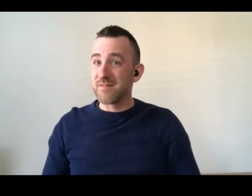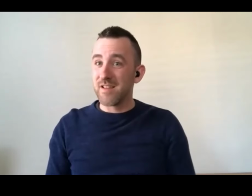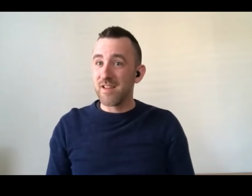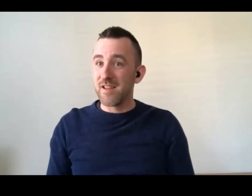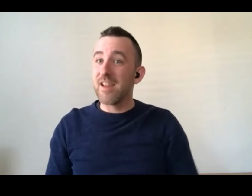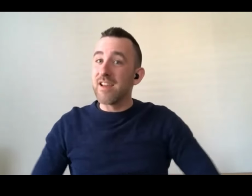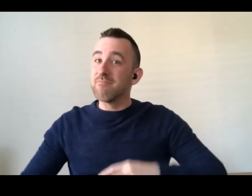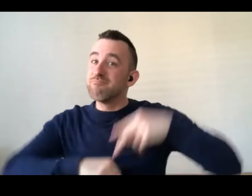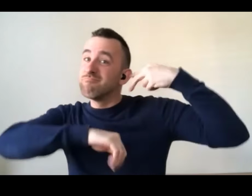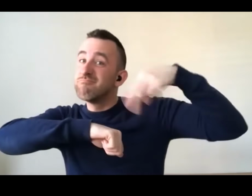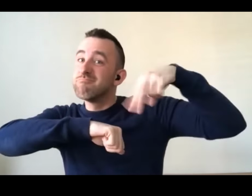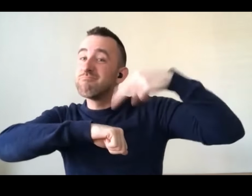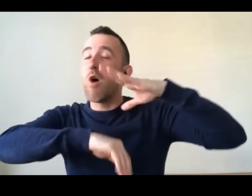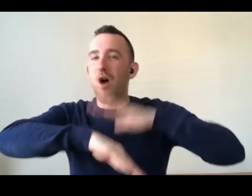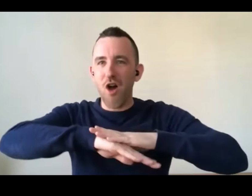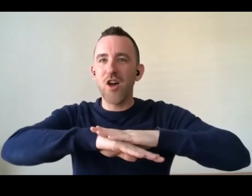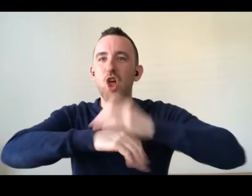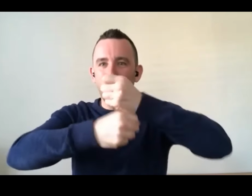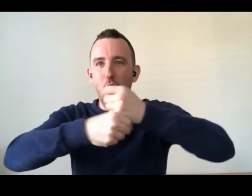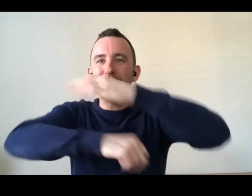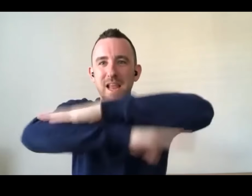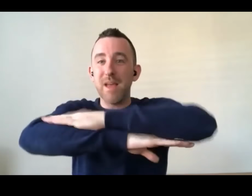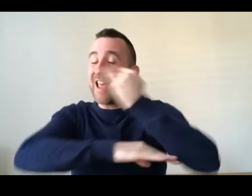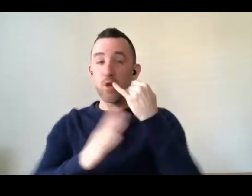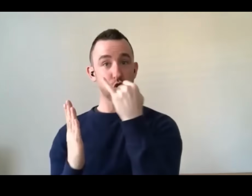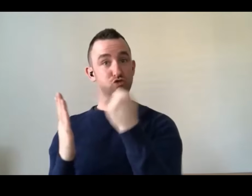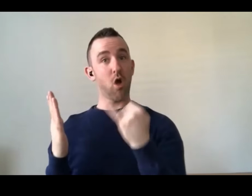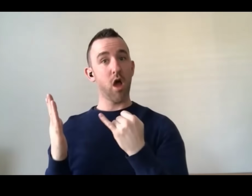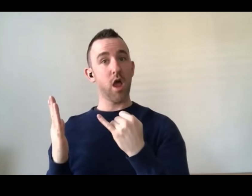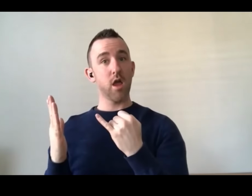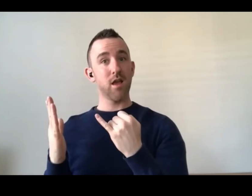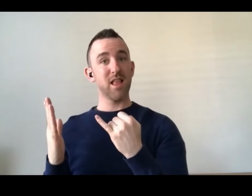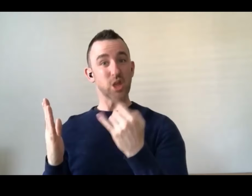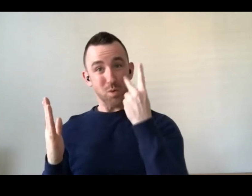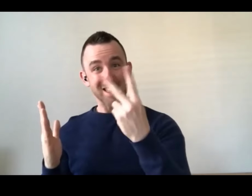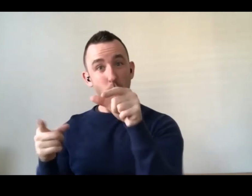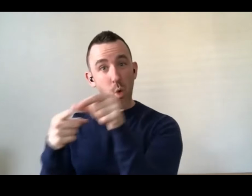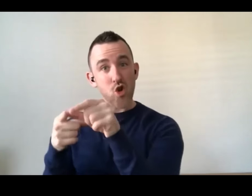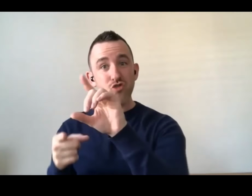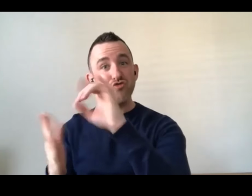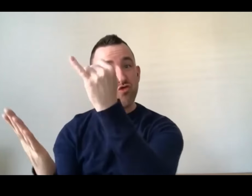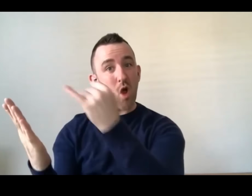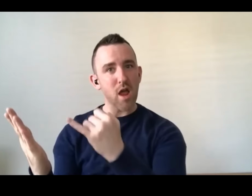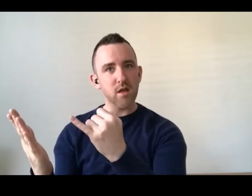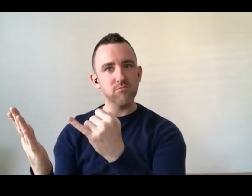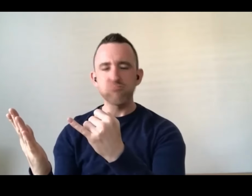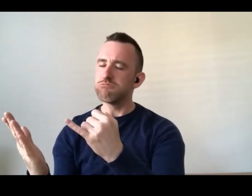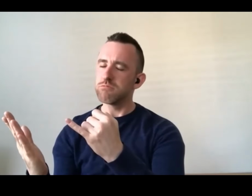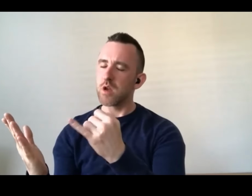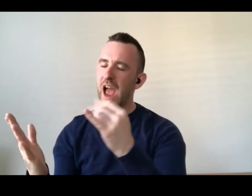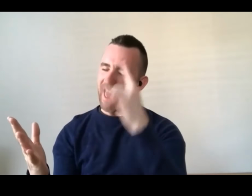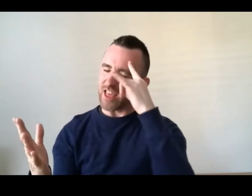tap dancing on a coffee table. But if we say drawing of the Queen, then draw Her Majesty. You get the idea. I don't have